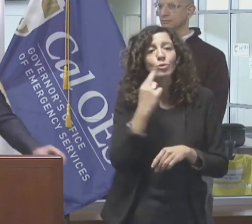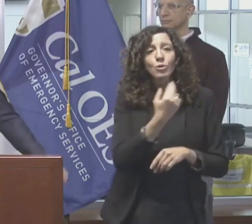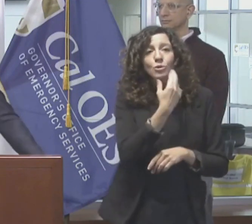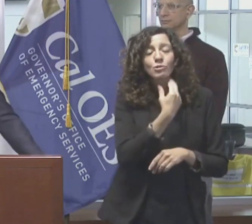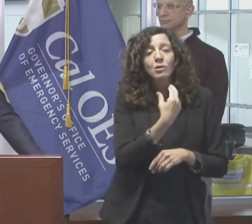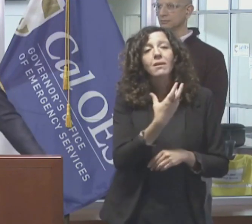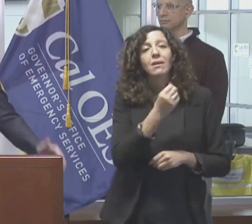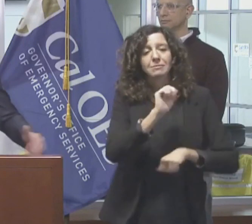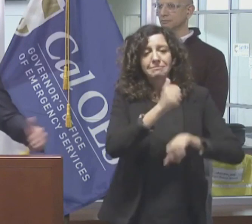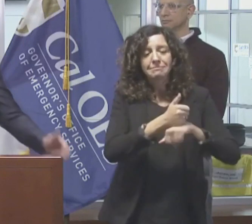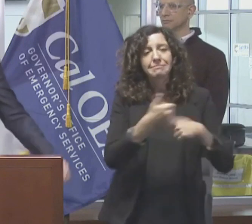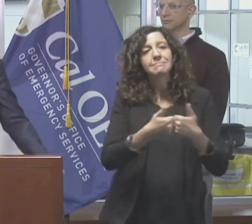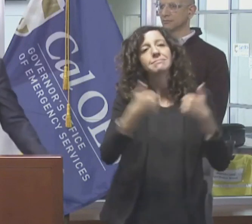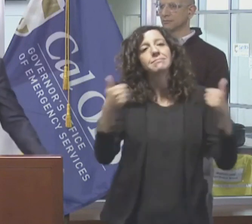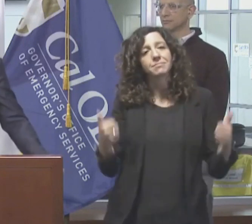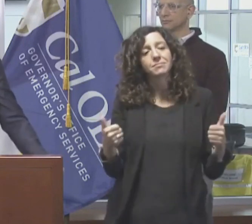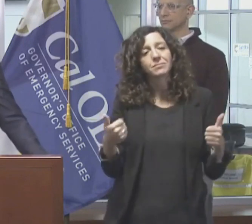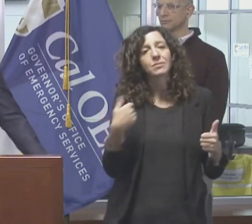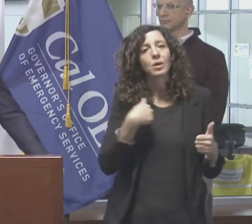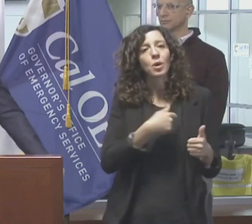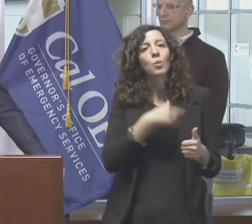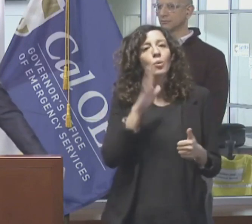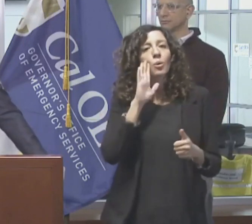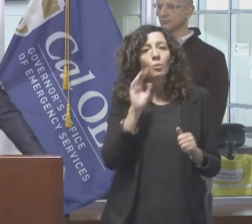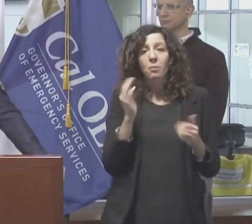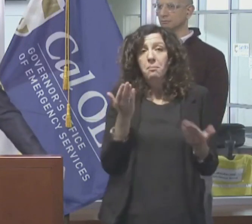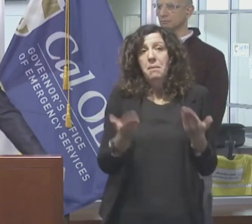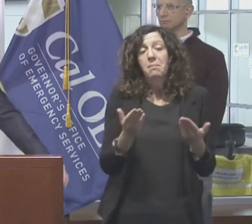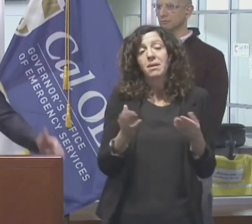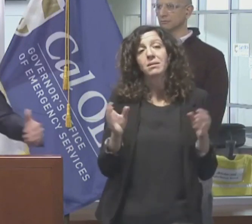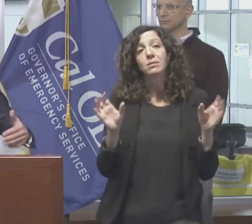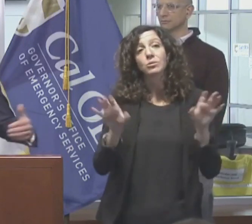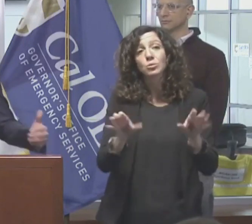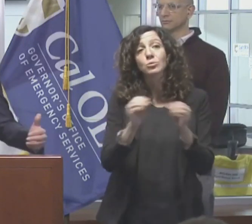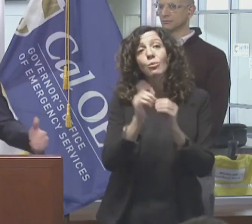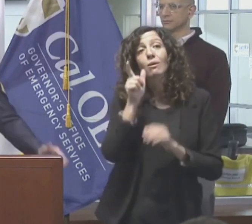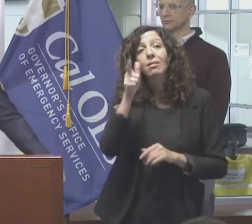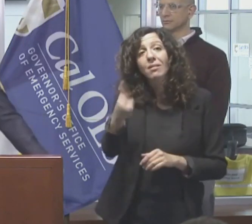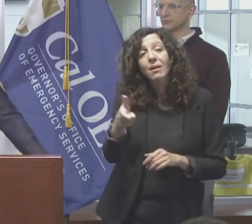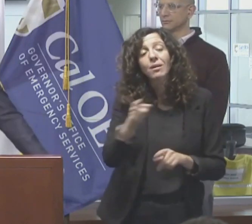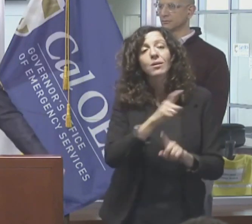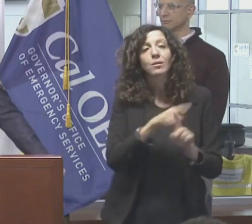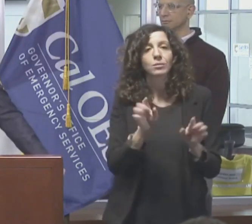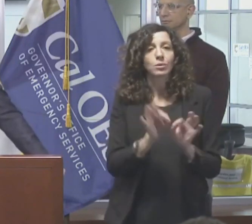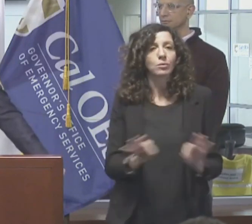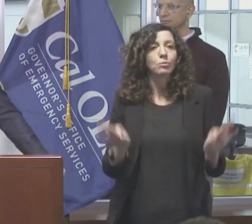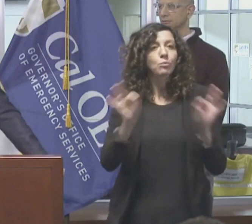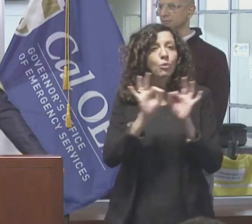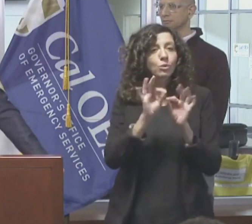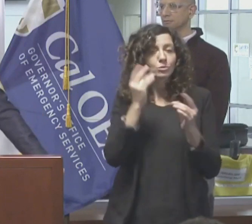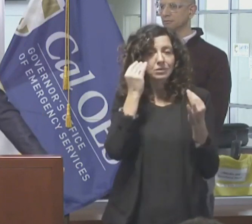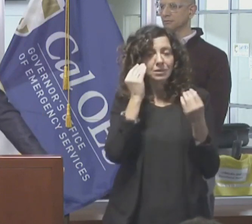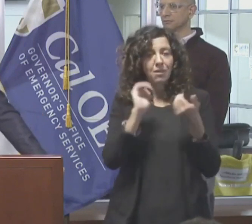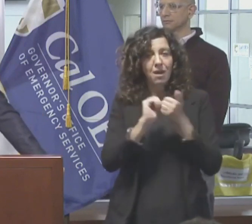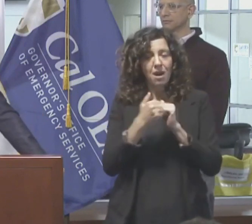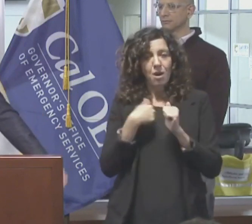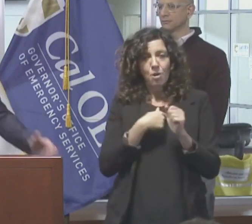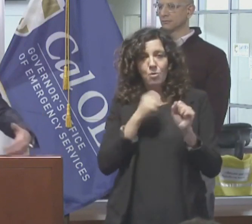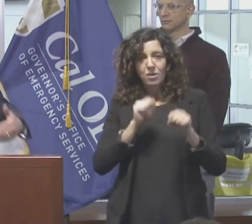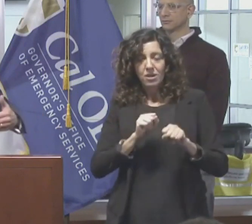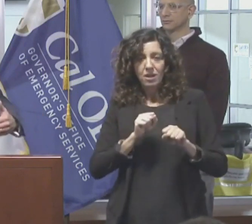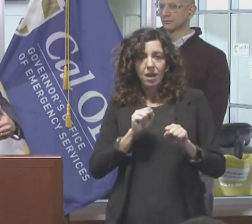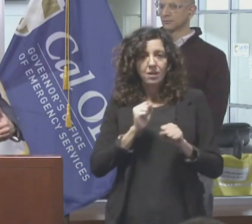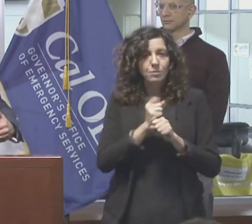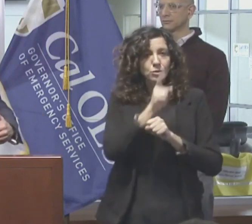absorb the capacity to potentially do more, but also try to reflect on the enforcement side of this, which I'm